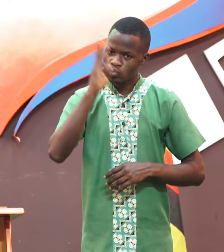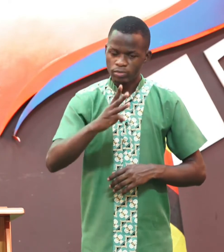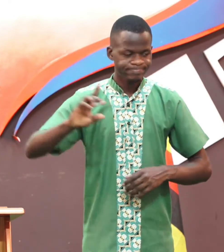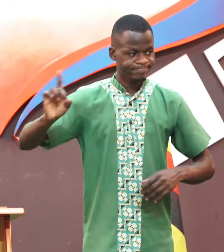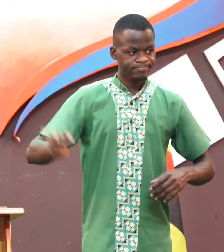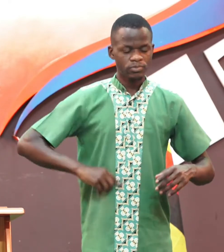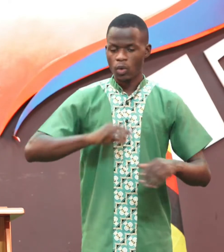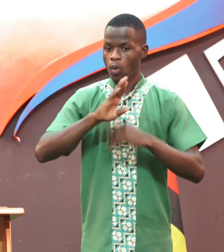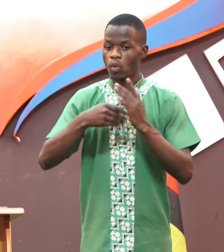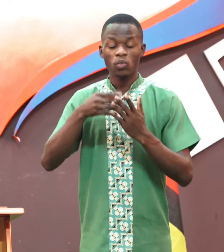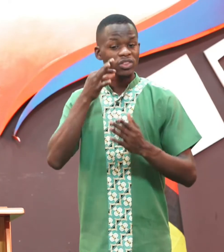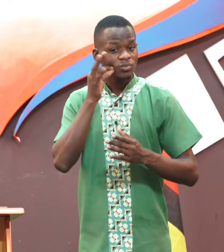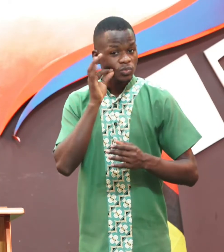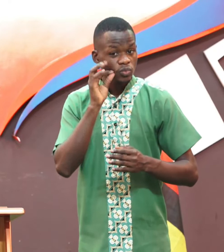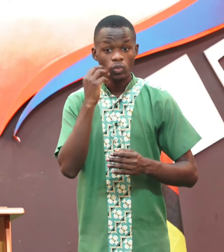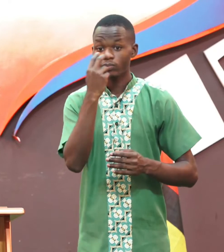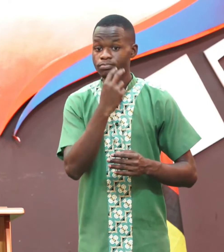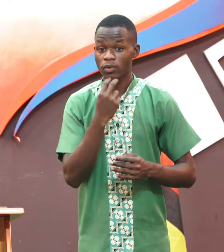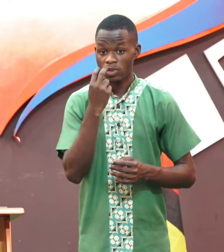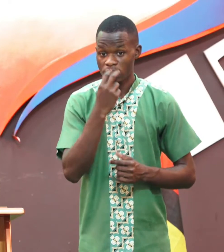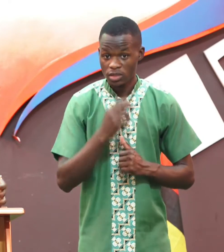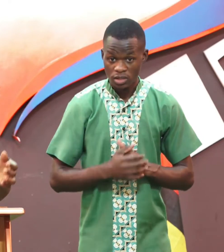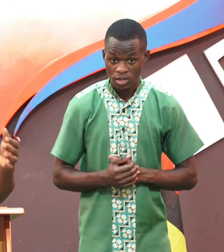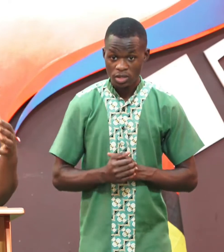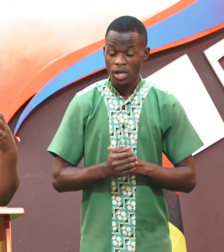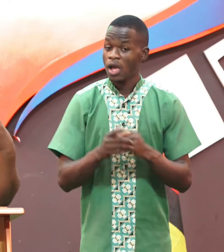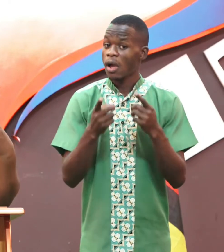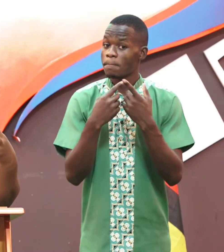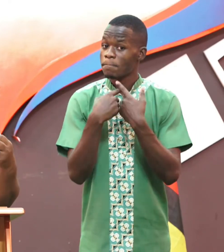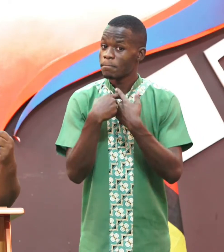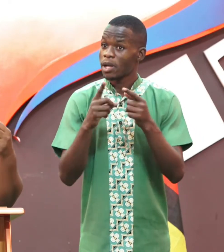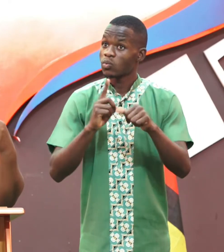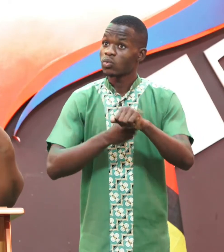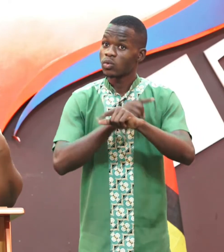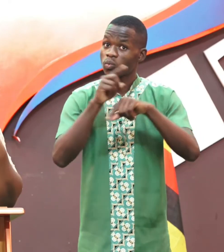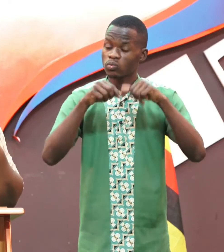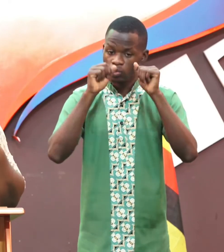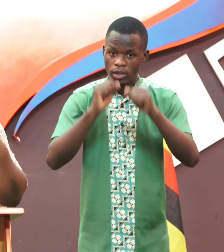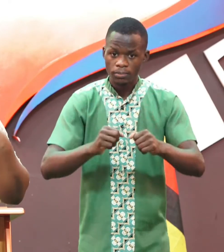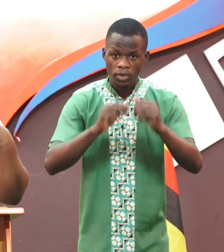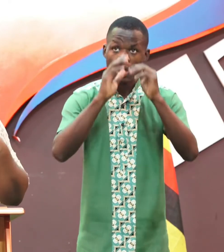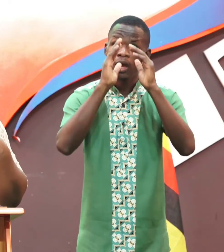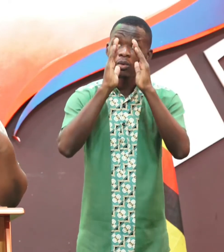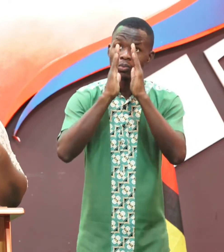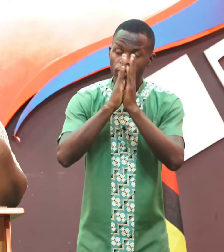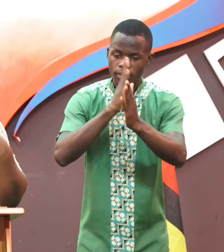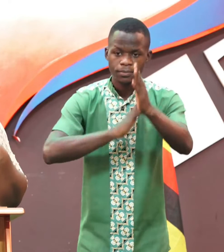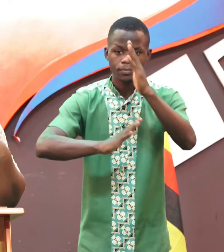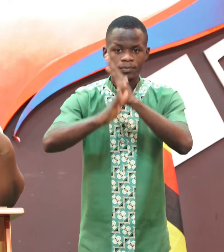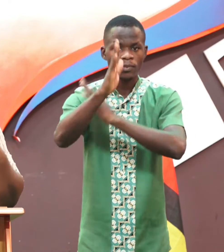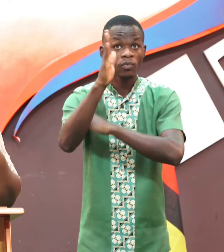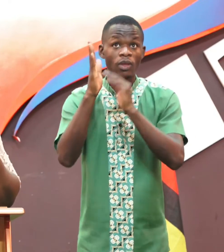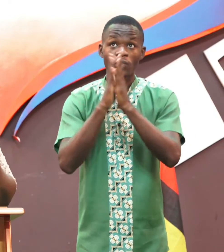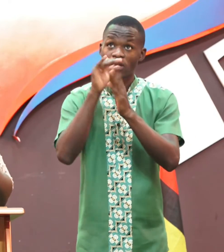has spoken in Proverbs that one will be filled by the fruit of their mouth. Naye ate nga tusobola okusaba Katonda n'atukolamu omulimu munda mu mitima